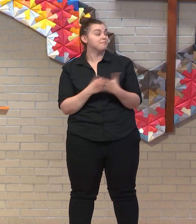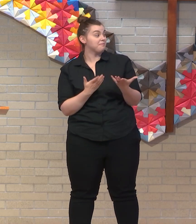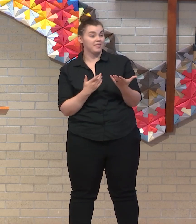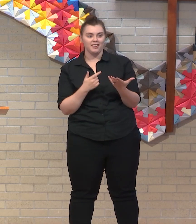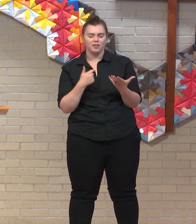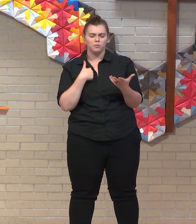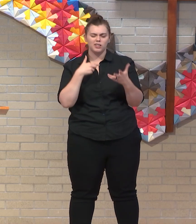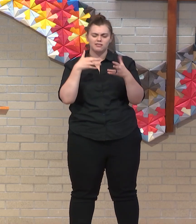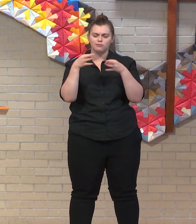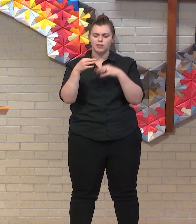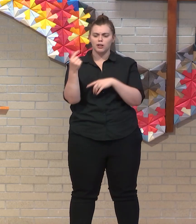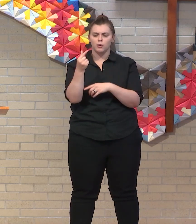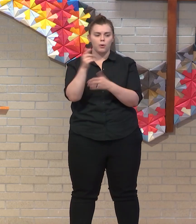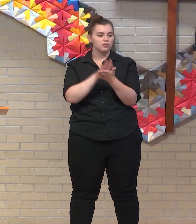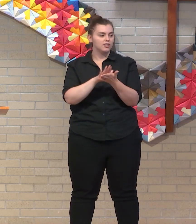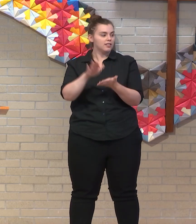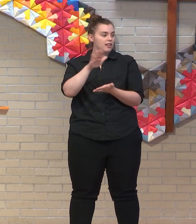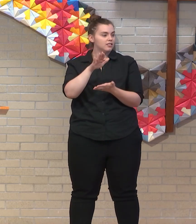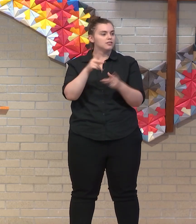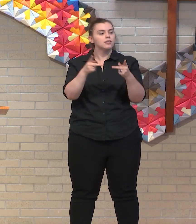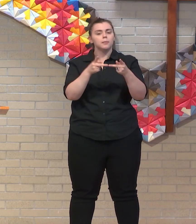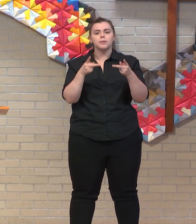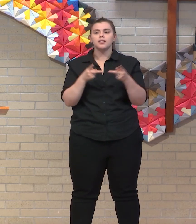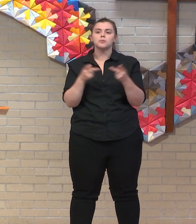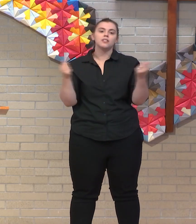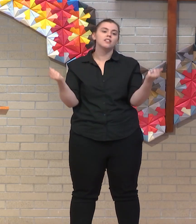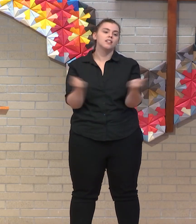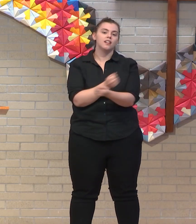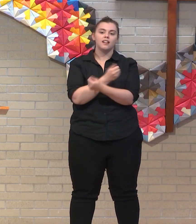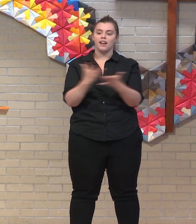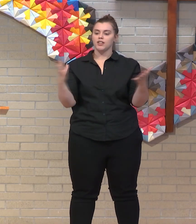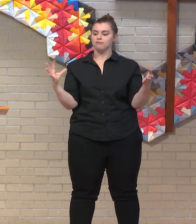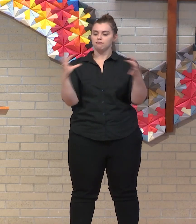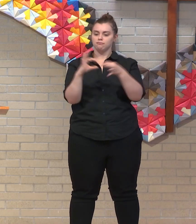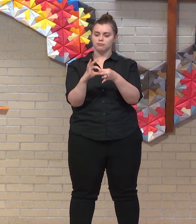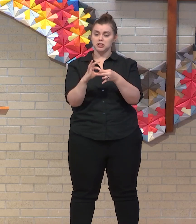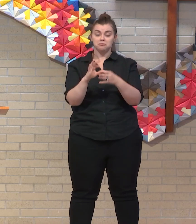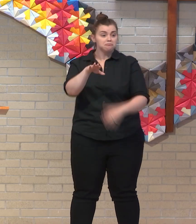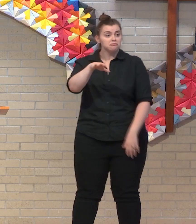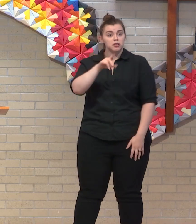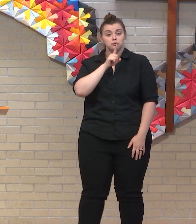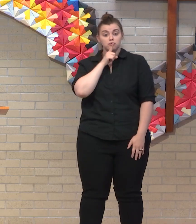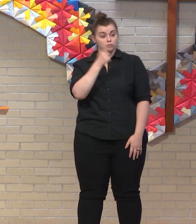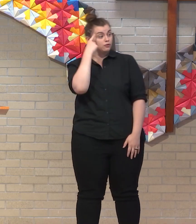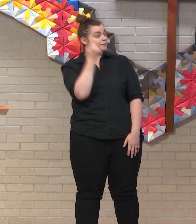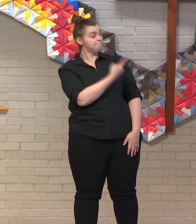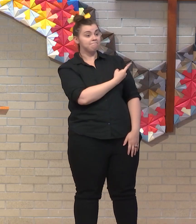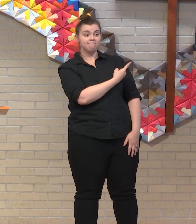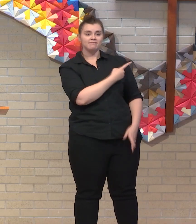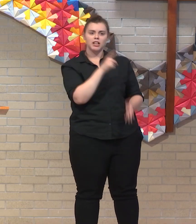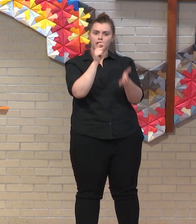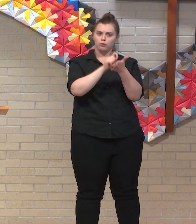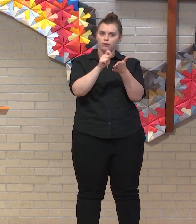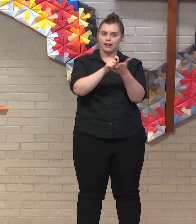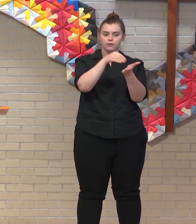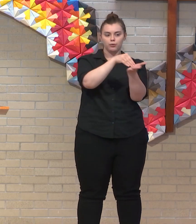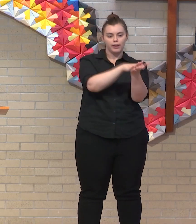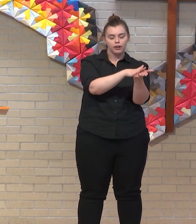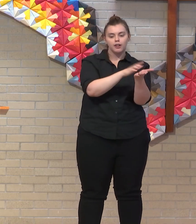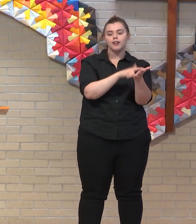We describe Goshen College as a place where everything connects, and that is certainly true for Caleb. Caleb writes for the